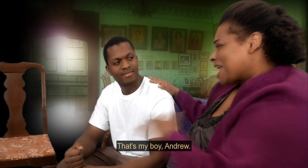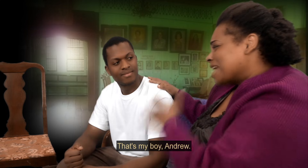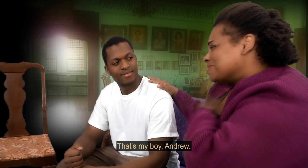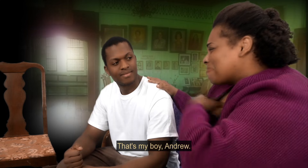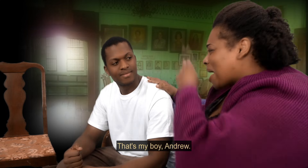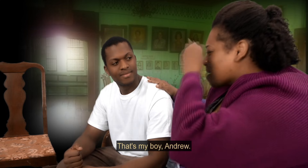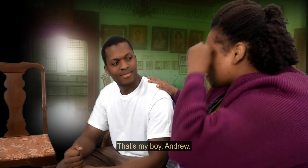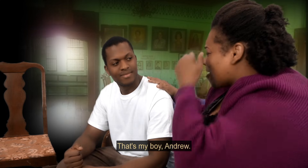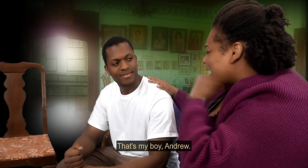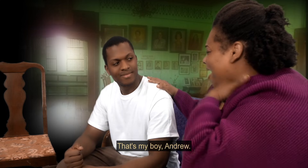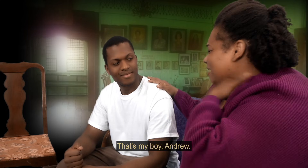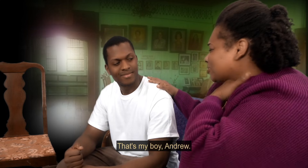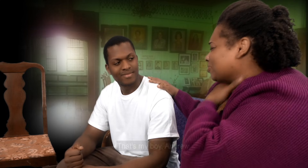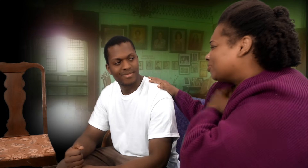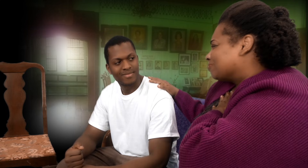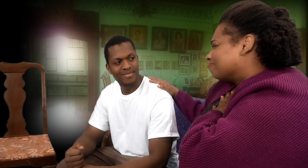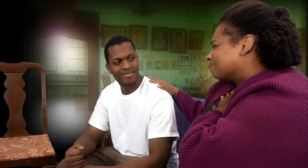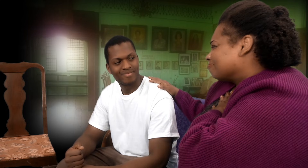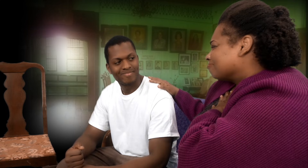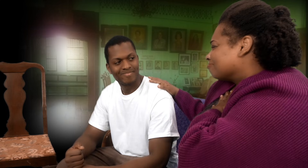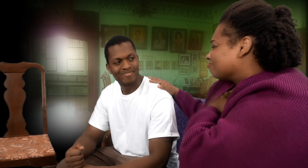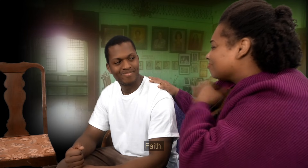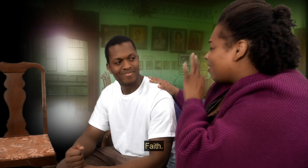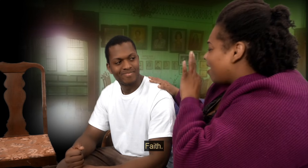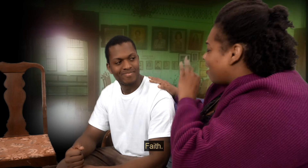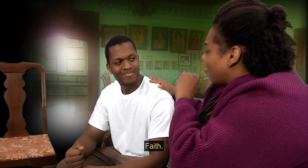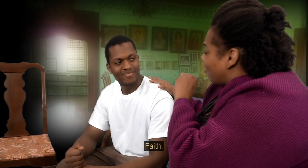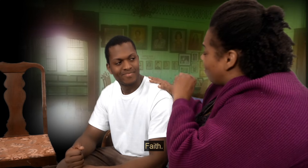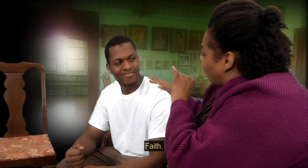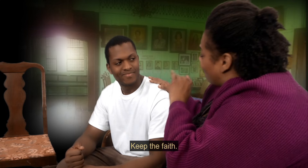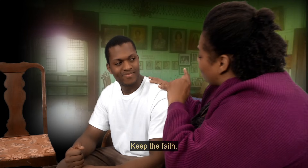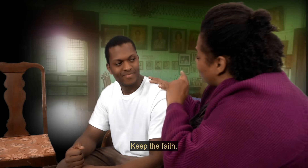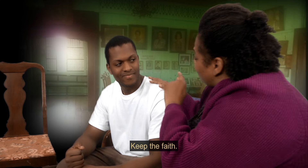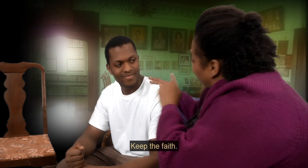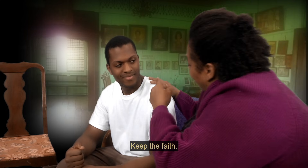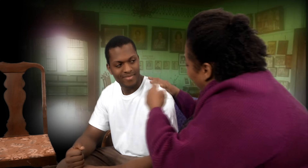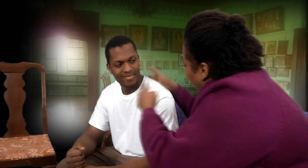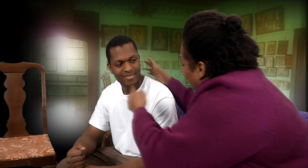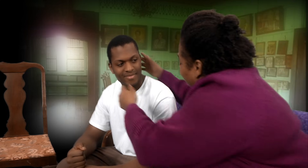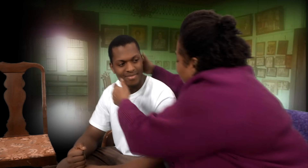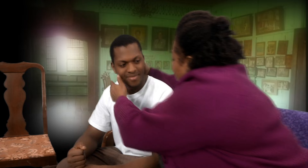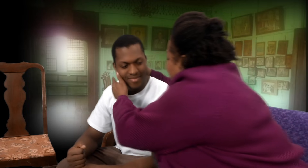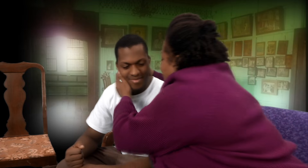That's my boy, Andrew. Faith. Keep the faith.